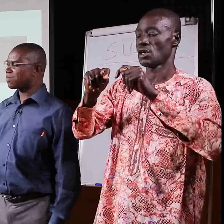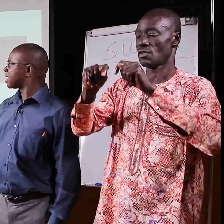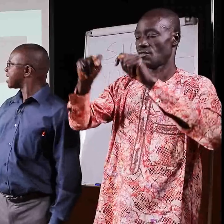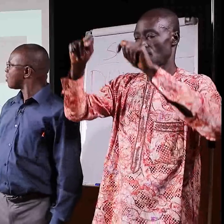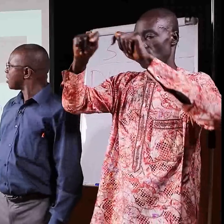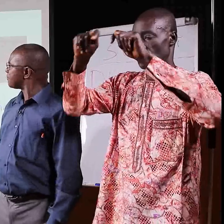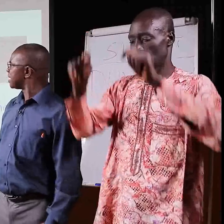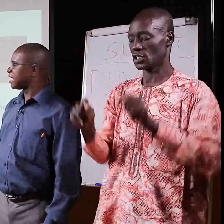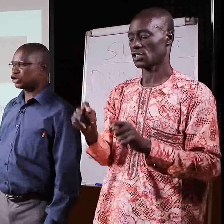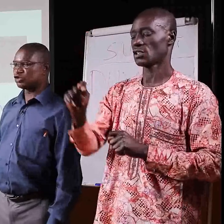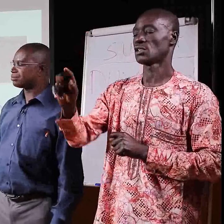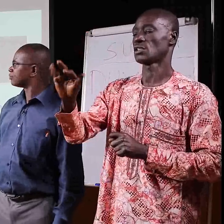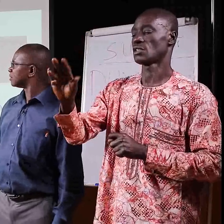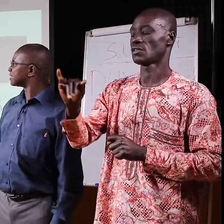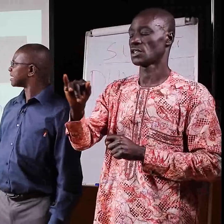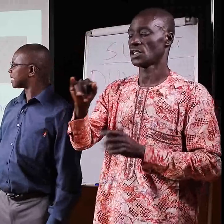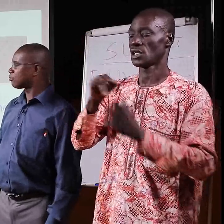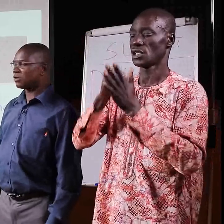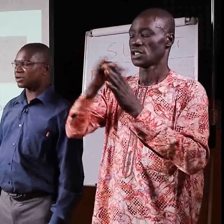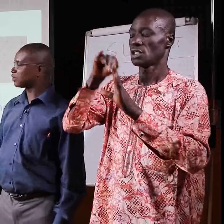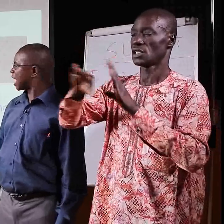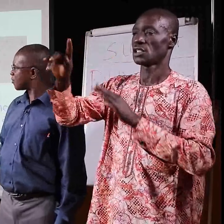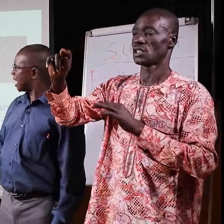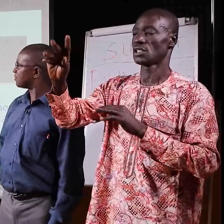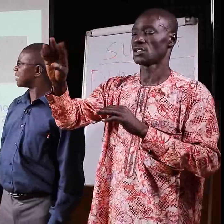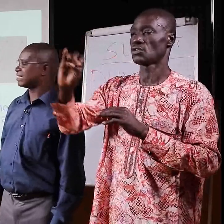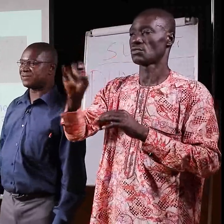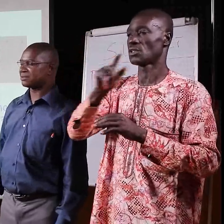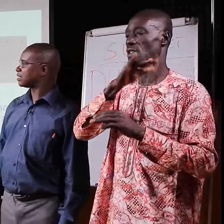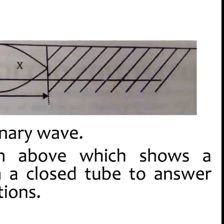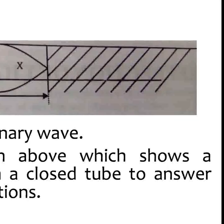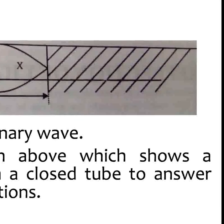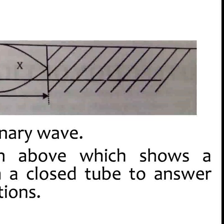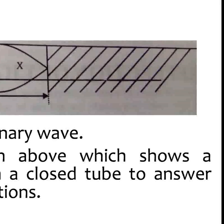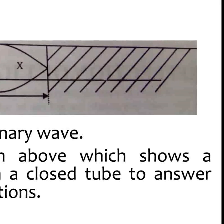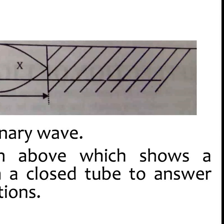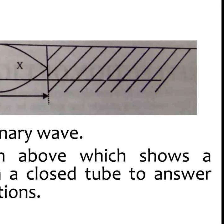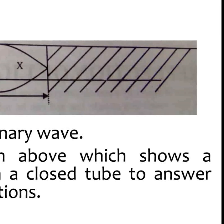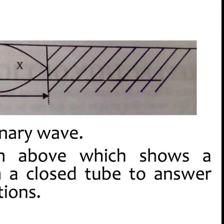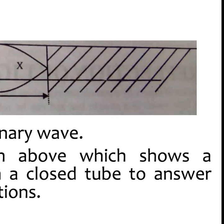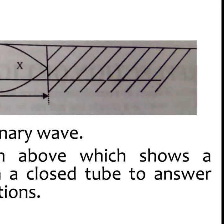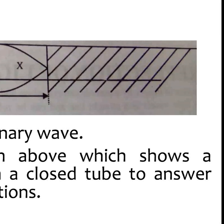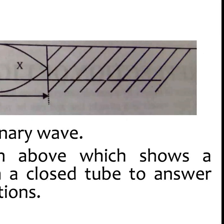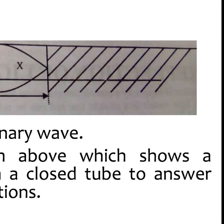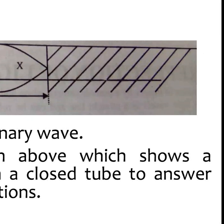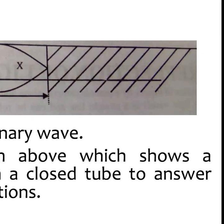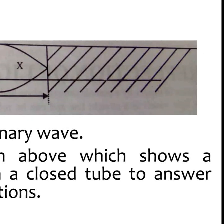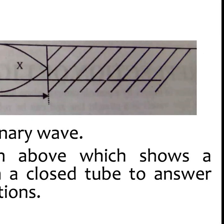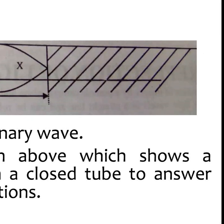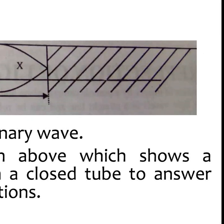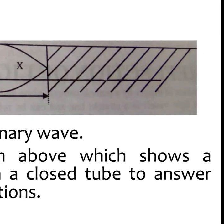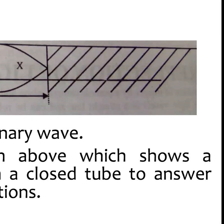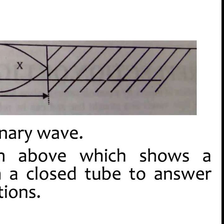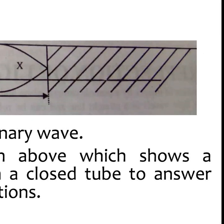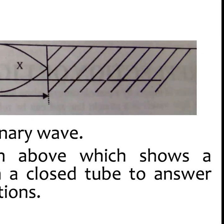wave. A wave in a tube is an example of longitudinal, and we have that given. On the diagram, you have the